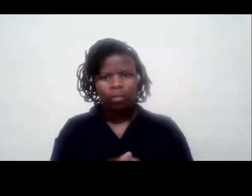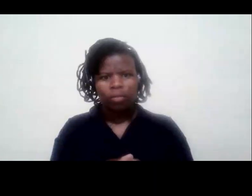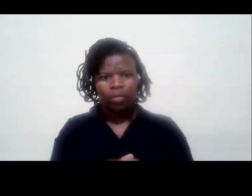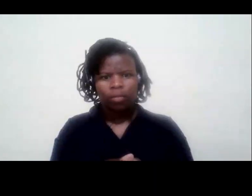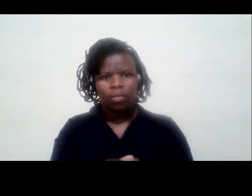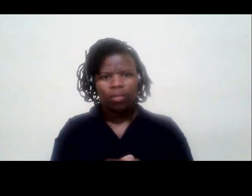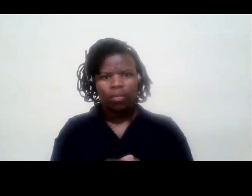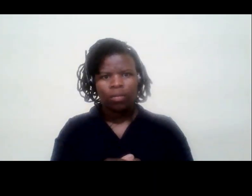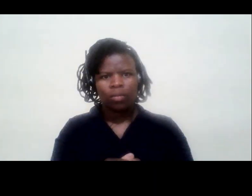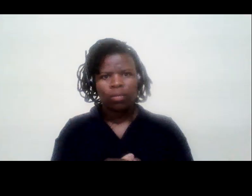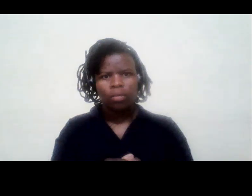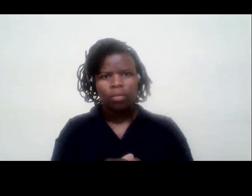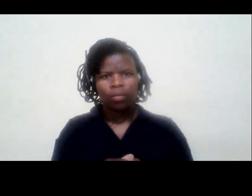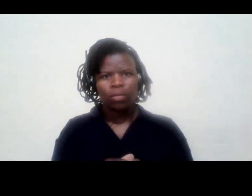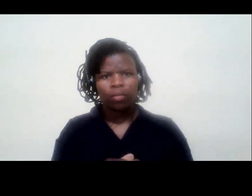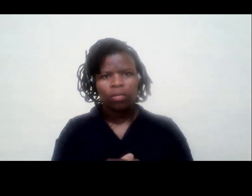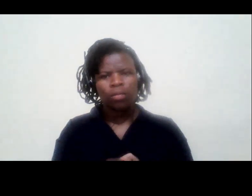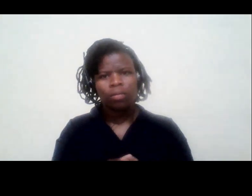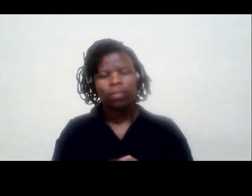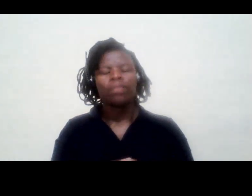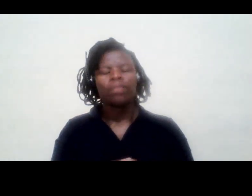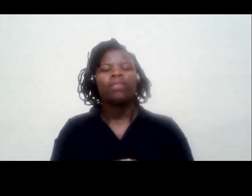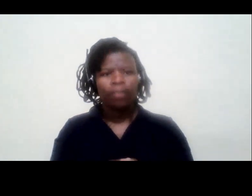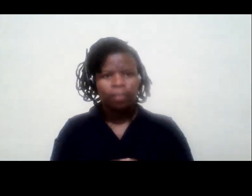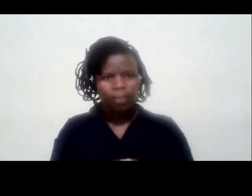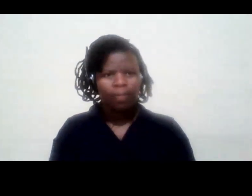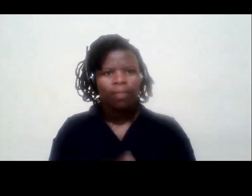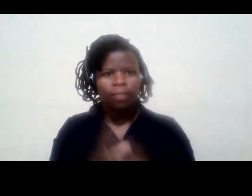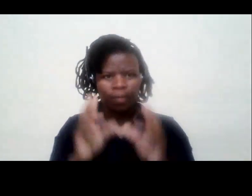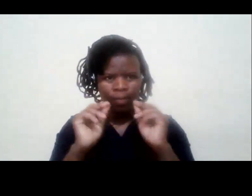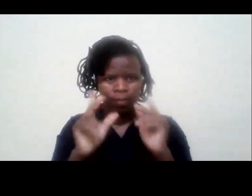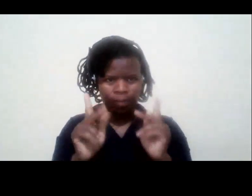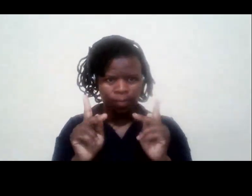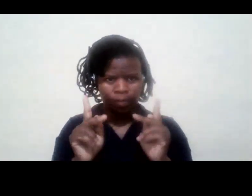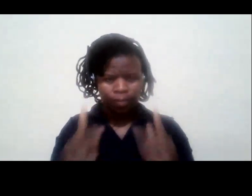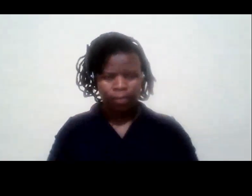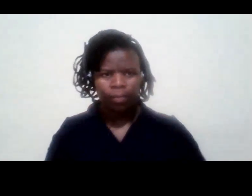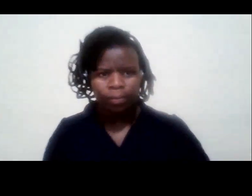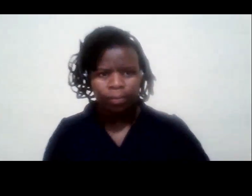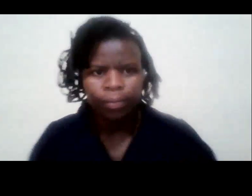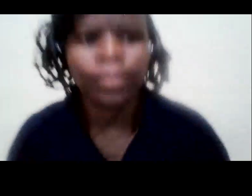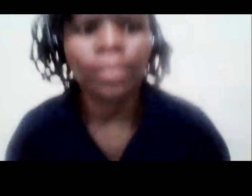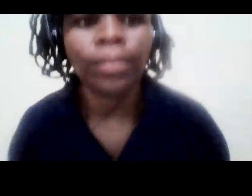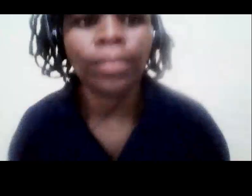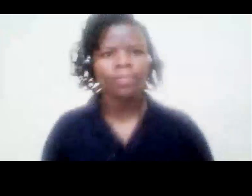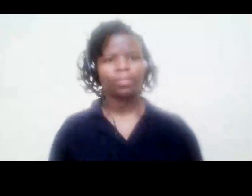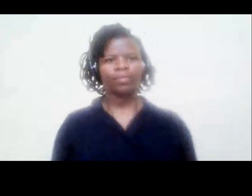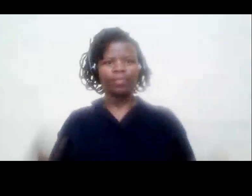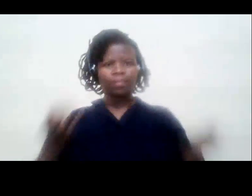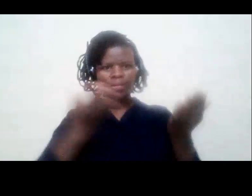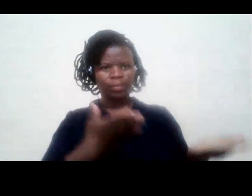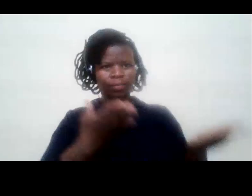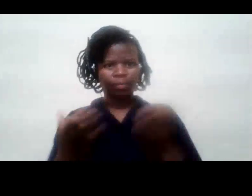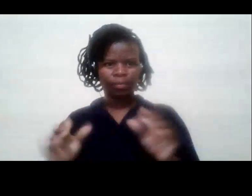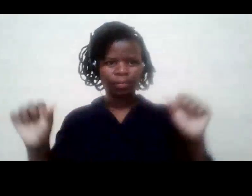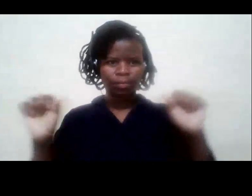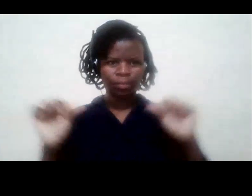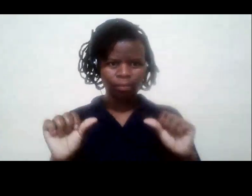Yeah, right. All right, people. So welcome back. I saw some thumbs up, so hopefully